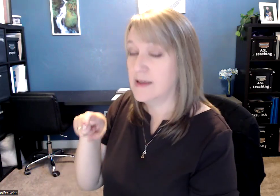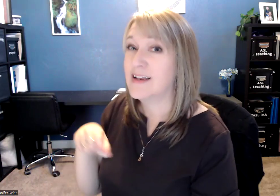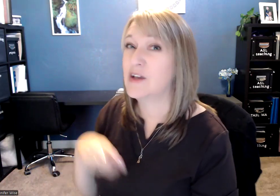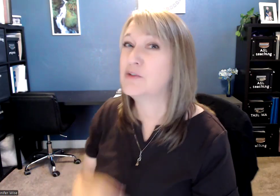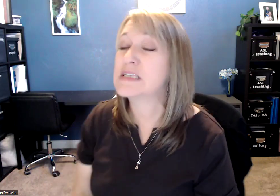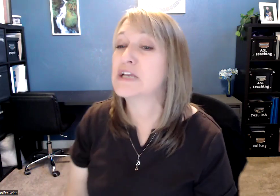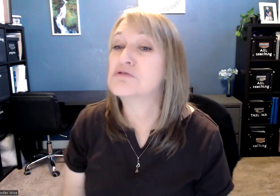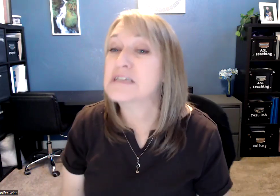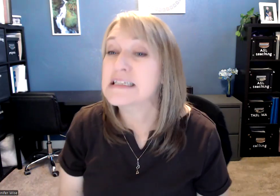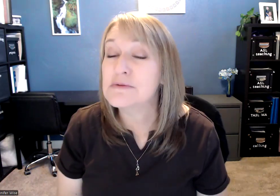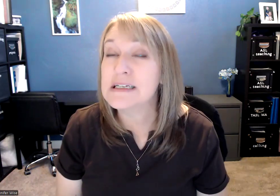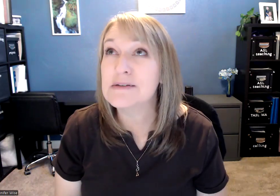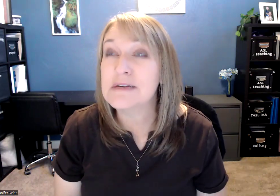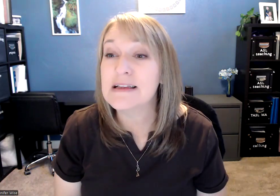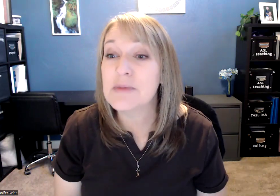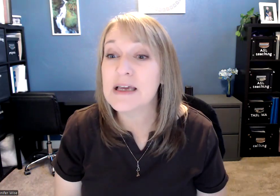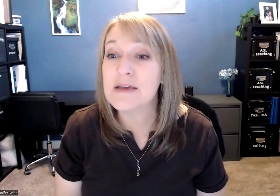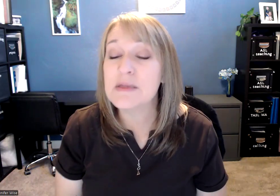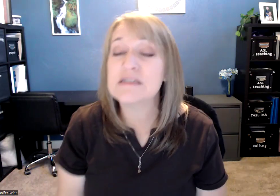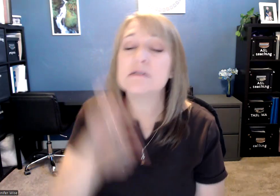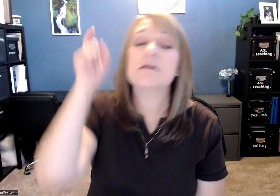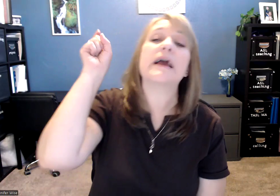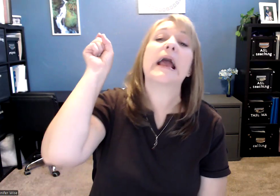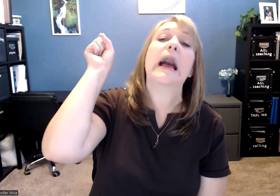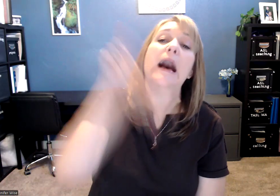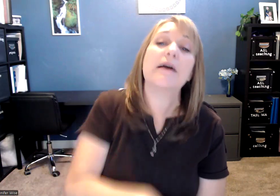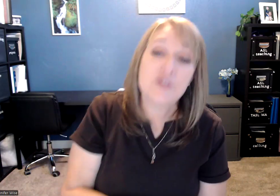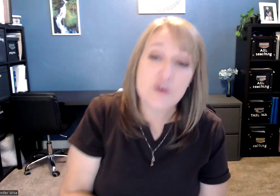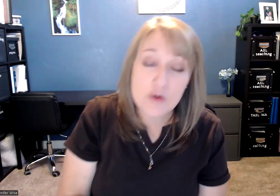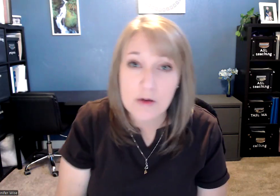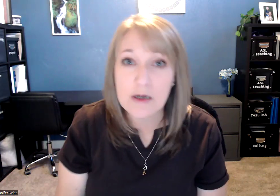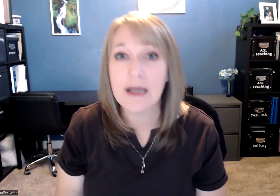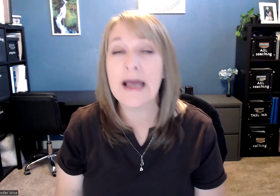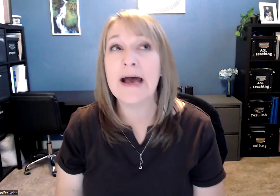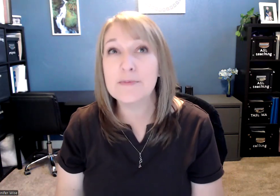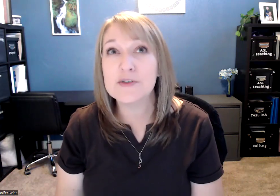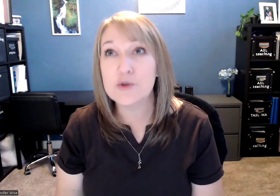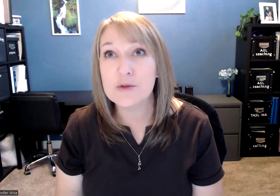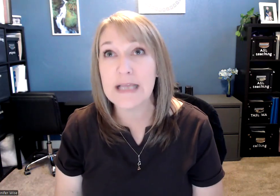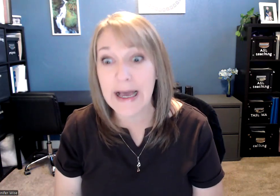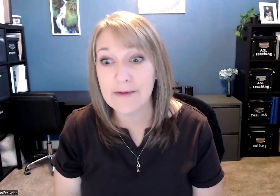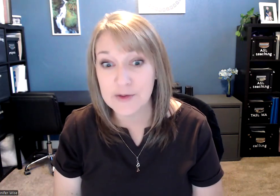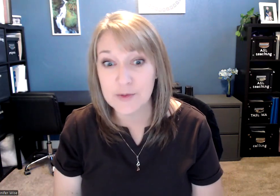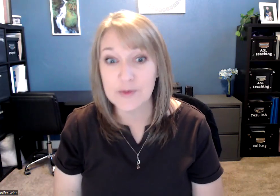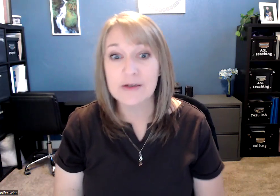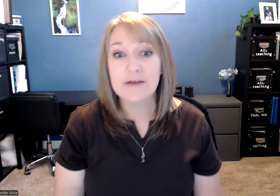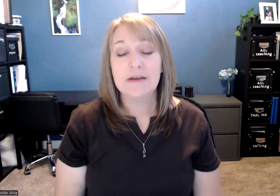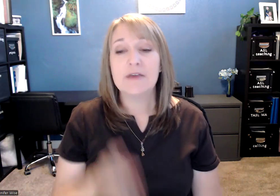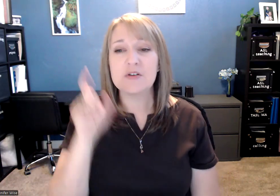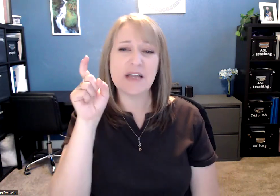now, if you sign it really, really, really big, it means I have to. I absolutely have to. If you sign